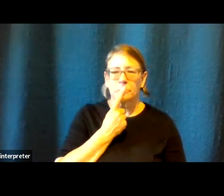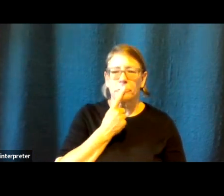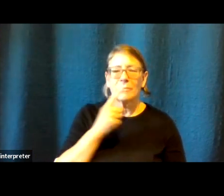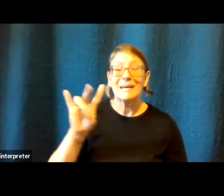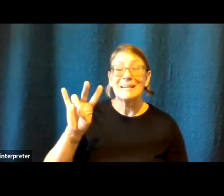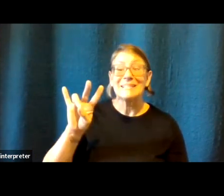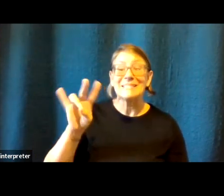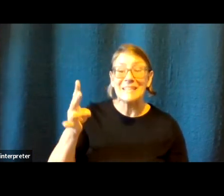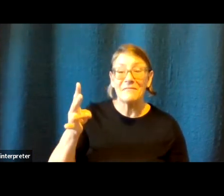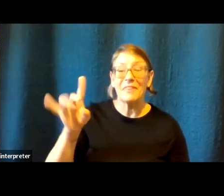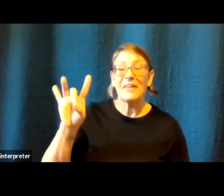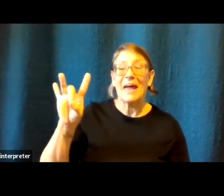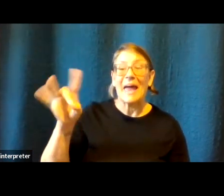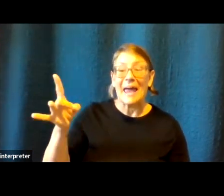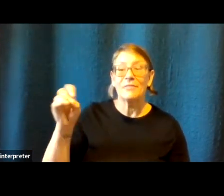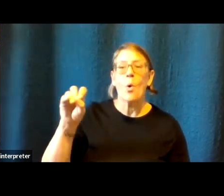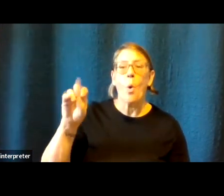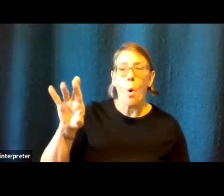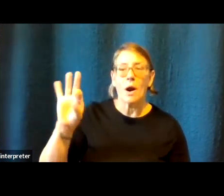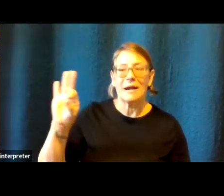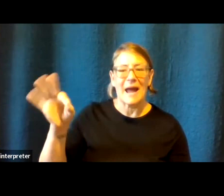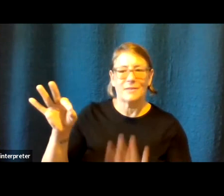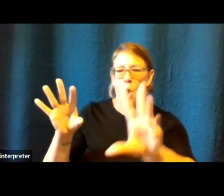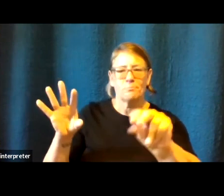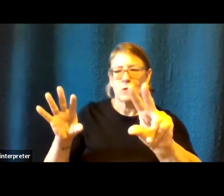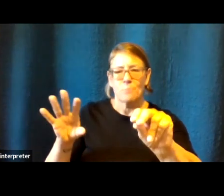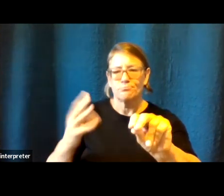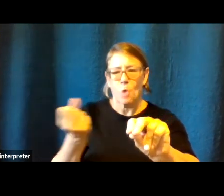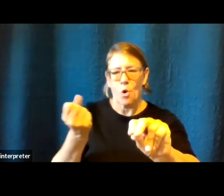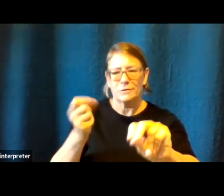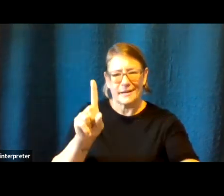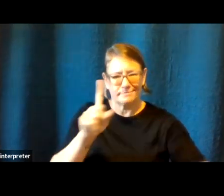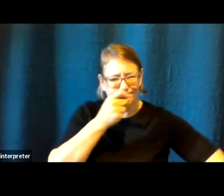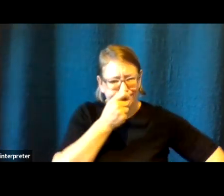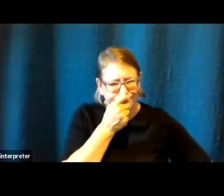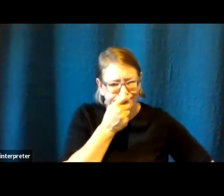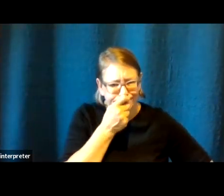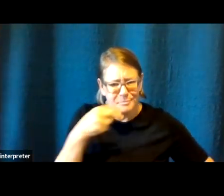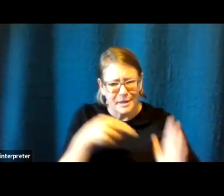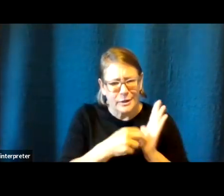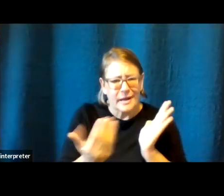7th, 8th, or 9th. Wait a minute, I have a board meeting. Oops, hang on a minute.